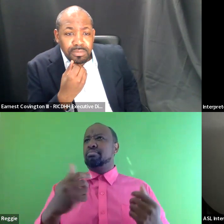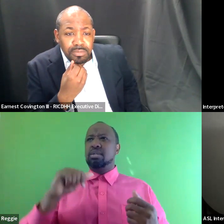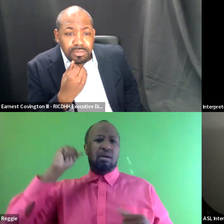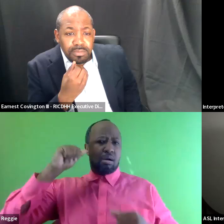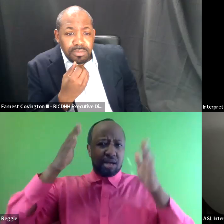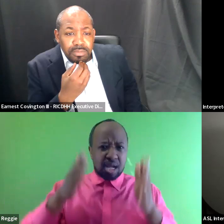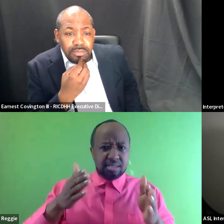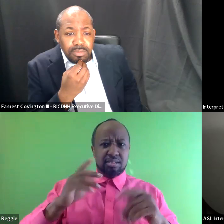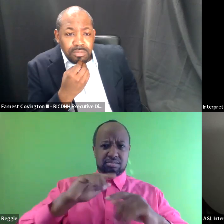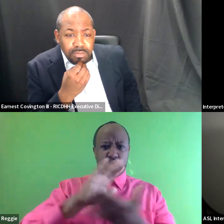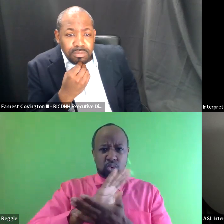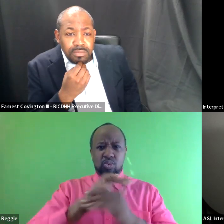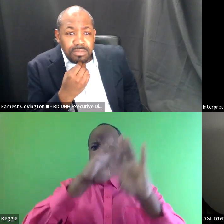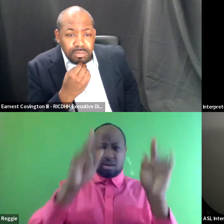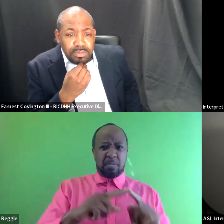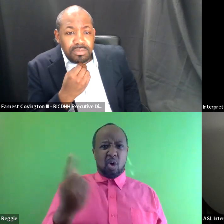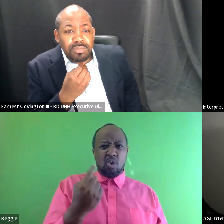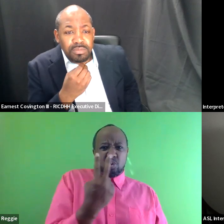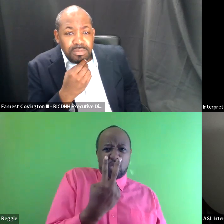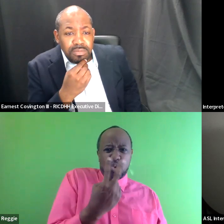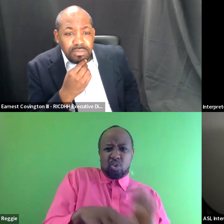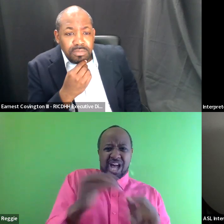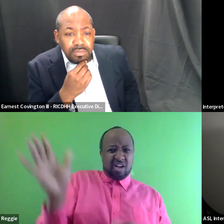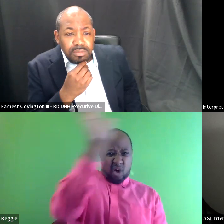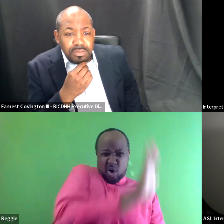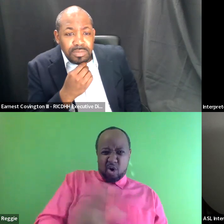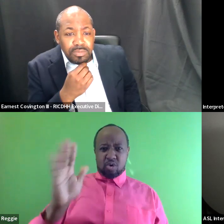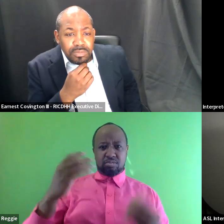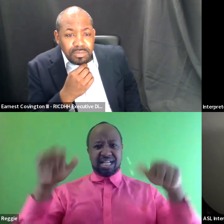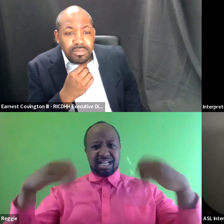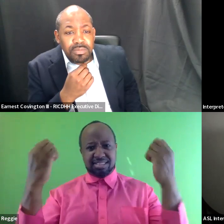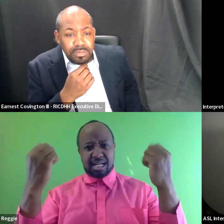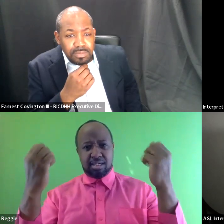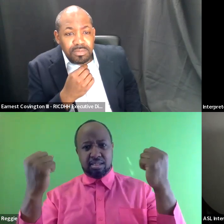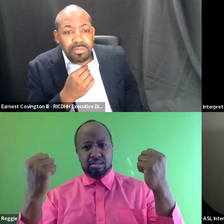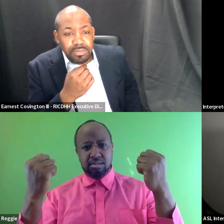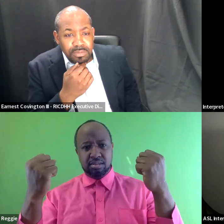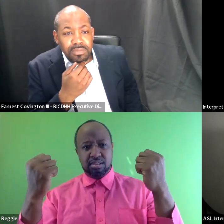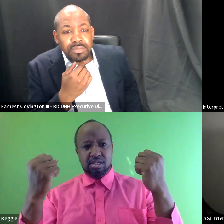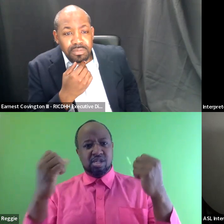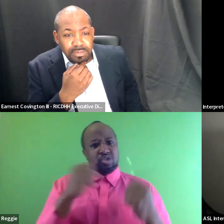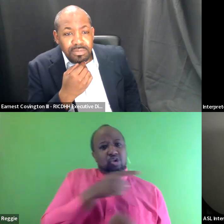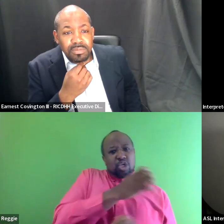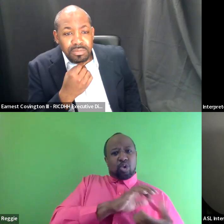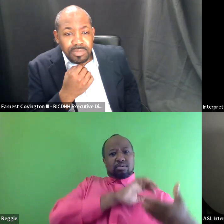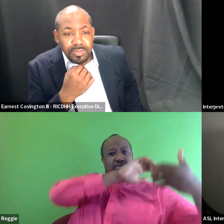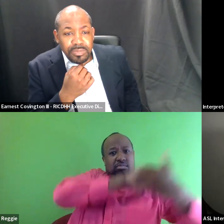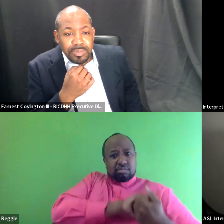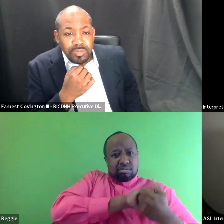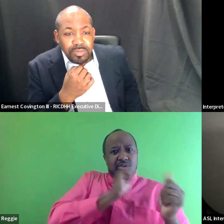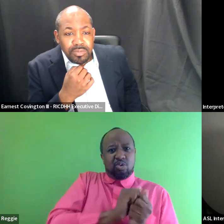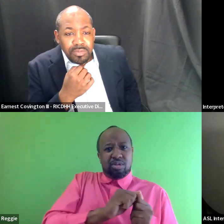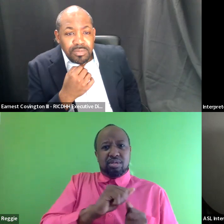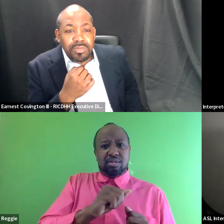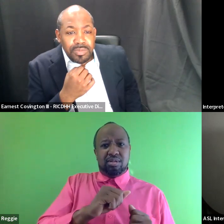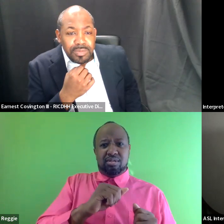So across the USA, we've got lots of schools and professionals, and maybe a few of them sign,